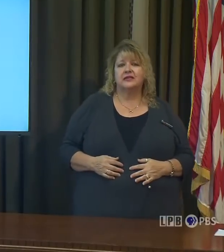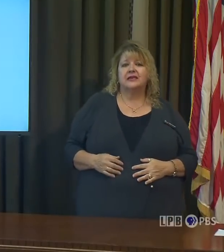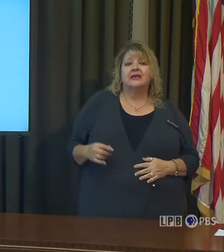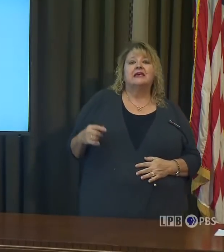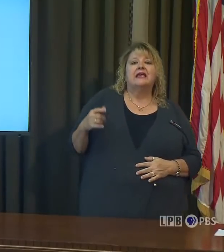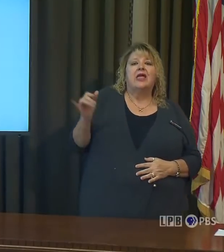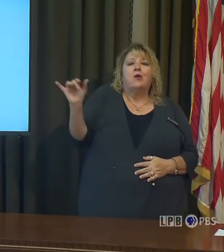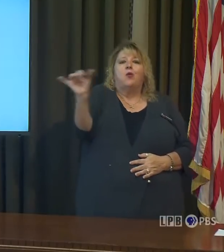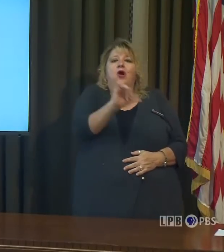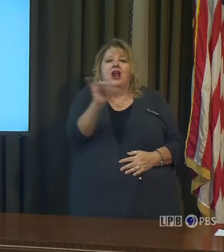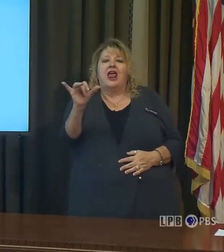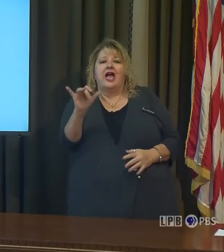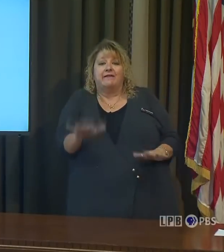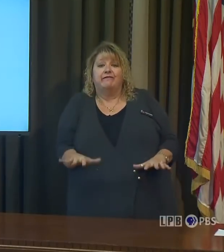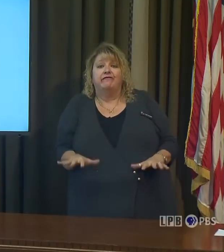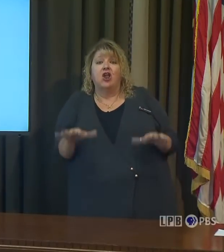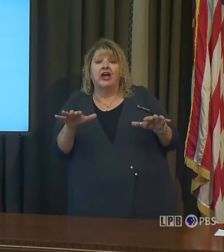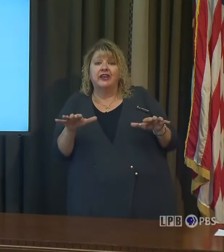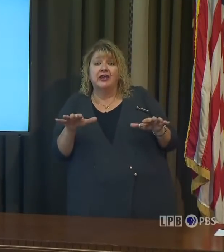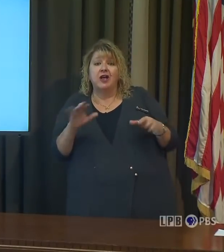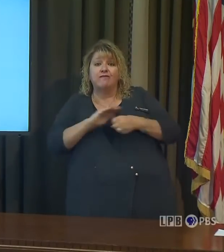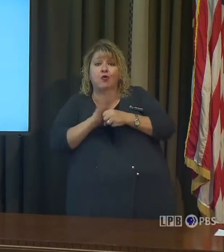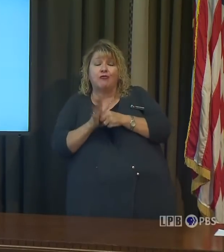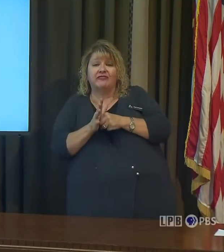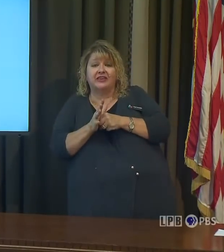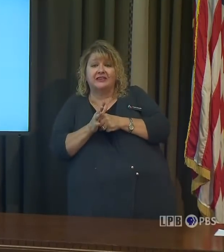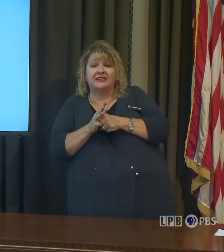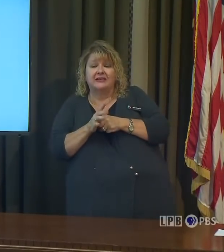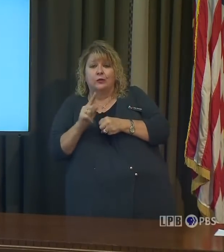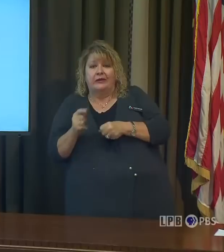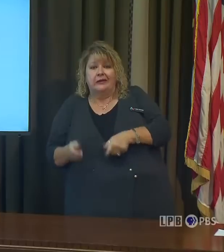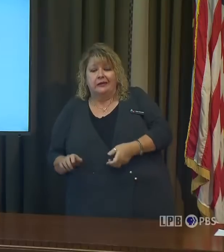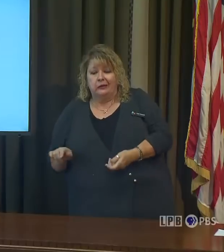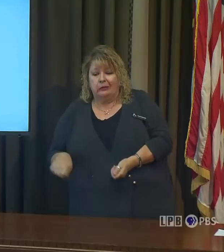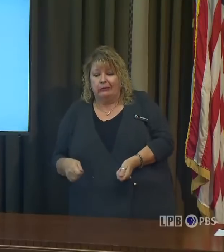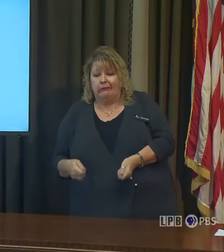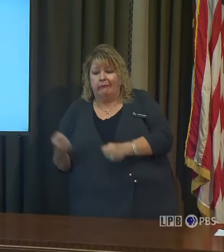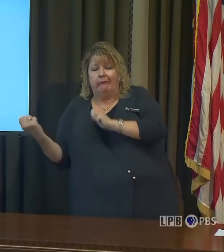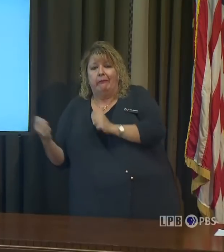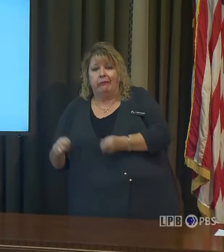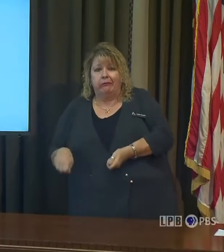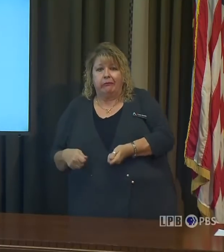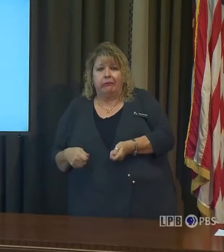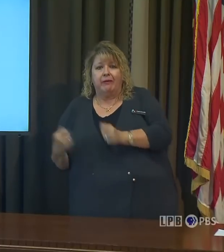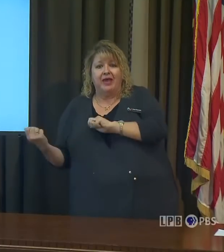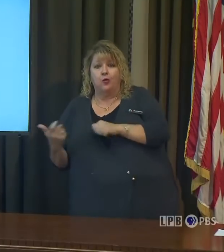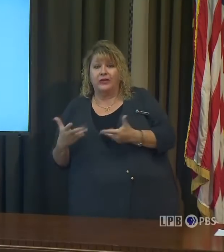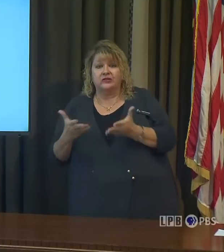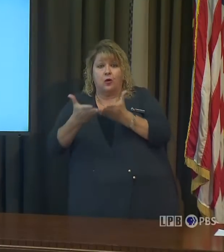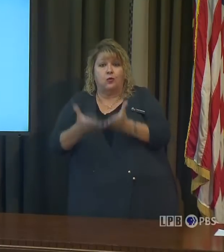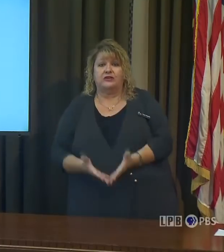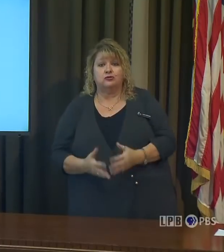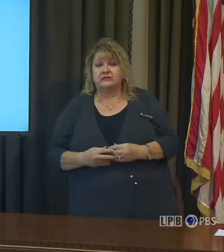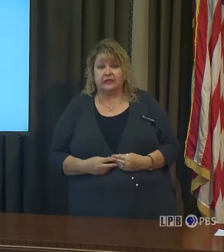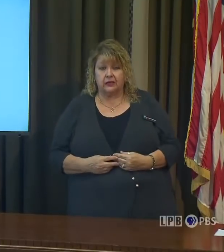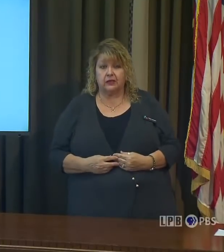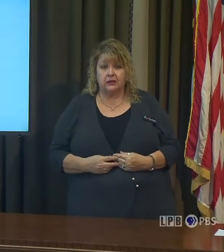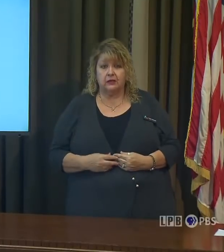bailing. So you will be safer if you mask and distance when you are indoors.